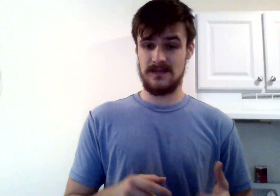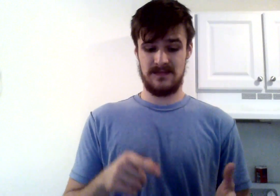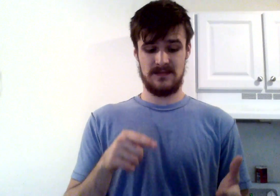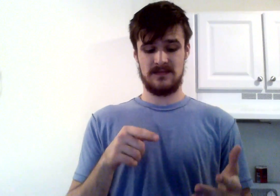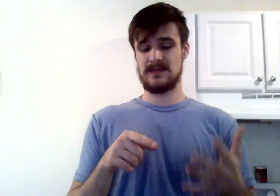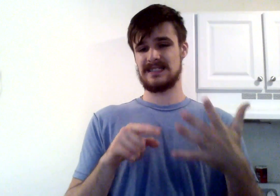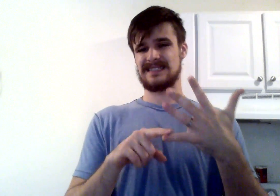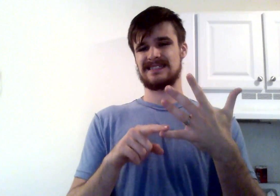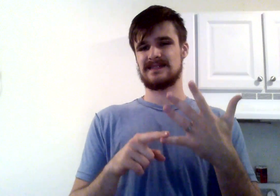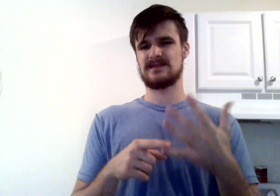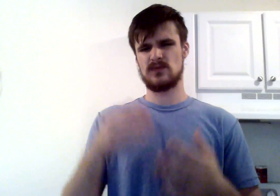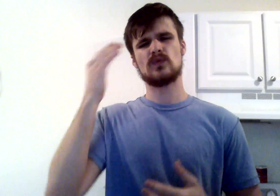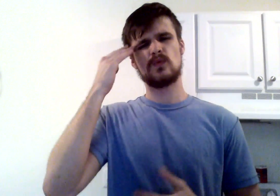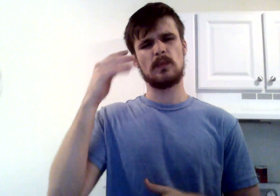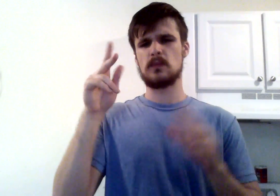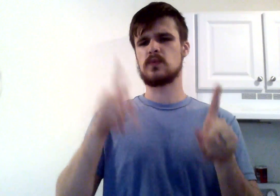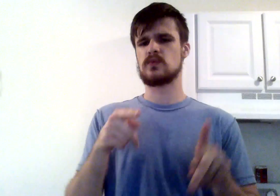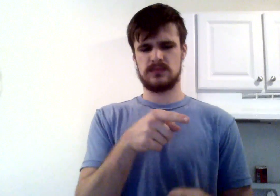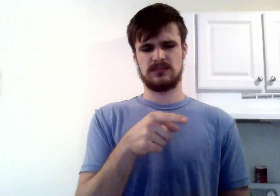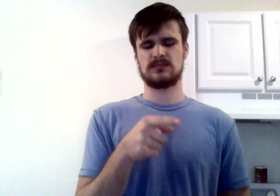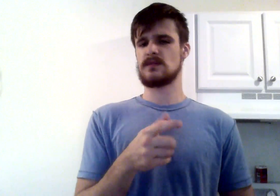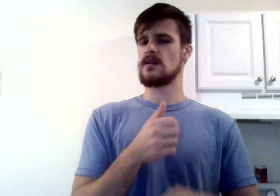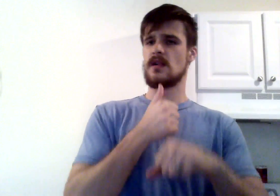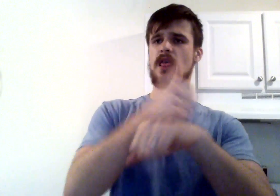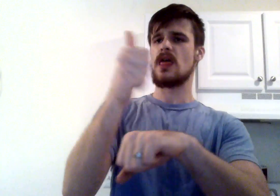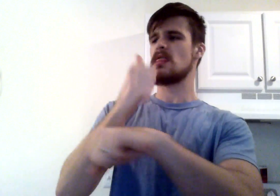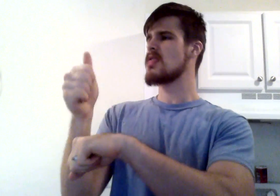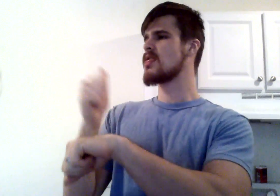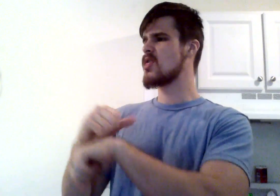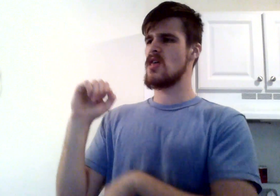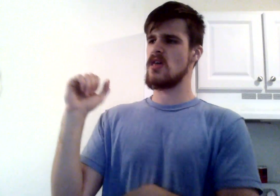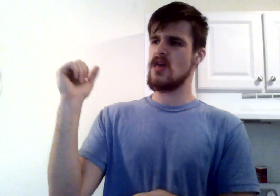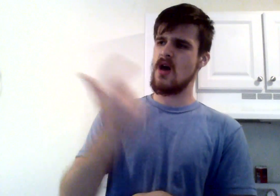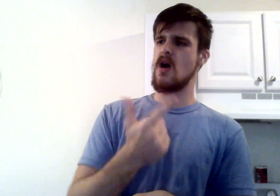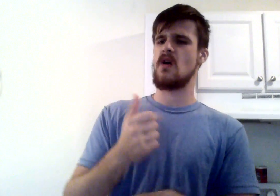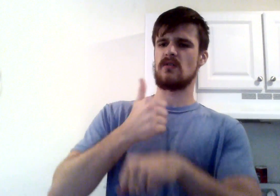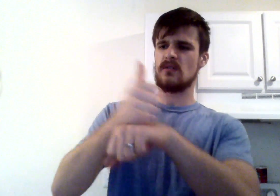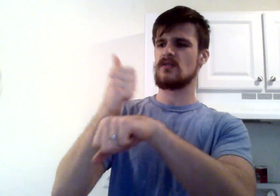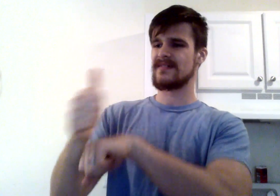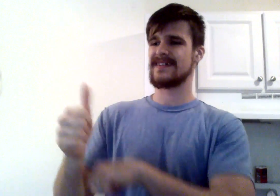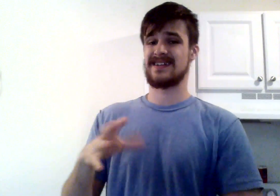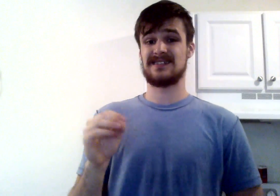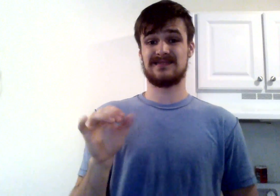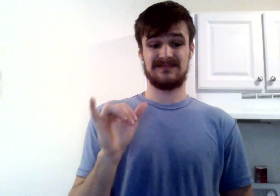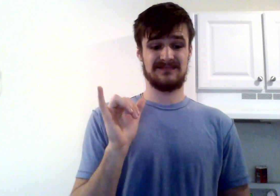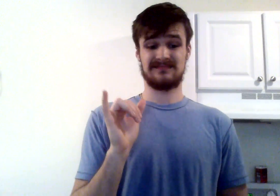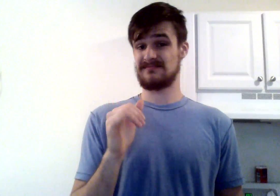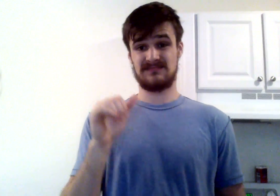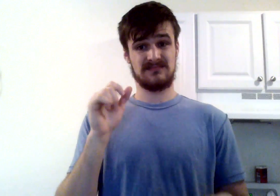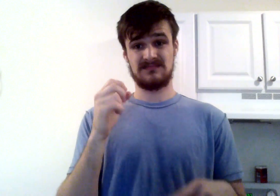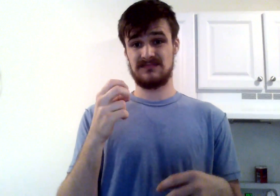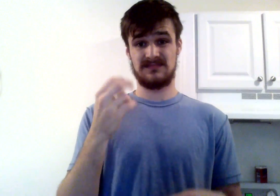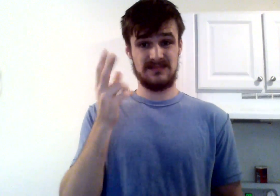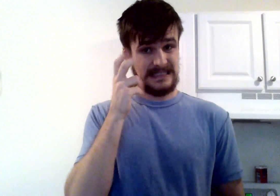on to everybody else and don't take responsibility for their actions. And again, hard to listen to somebody who's being like that. Penultimate, the 6th of the